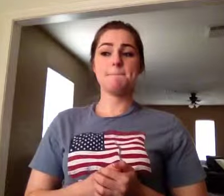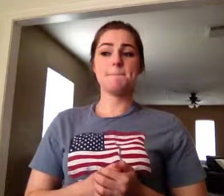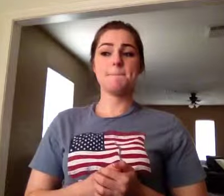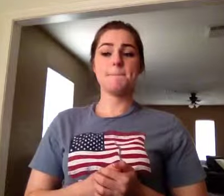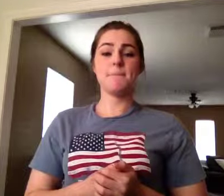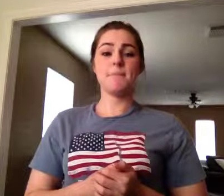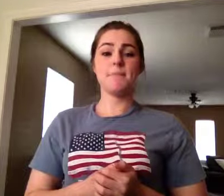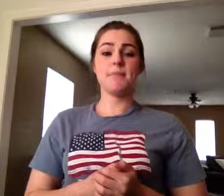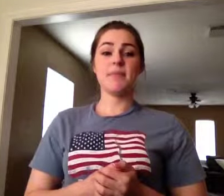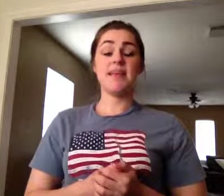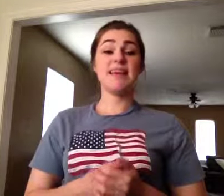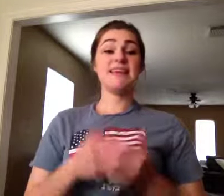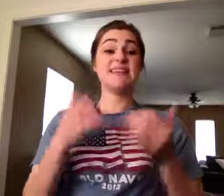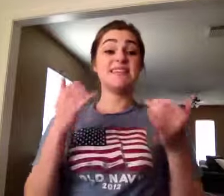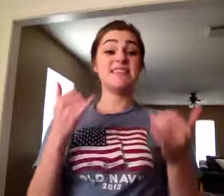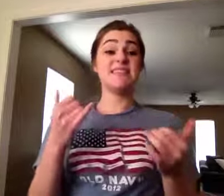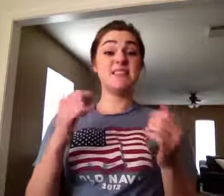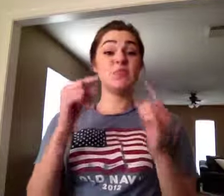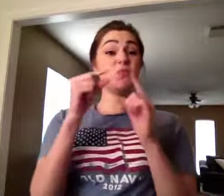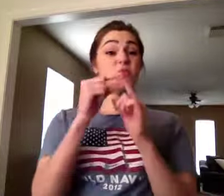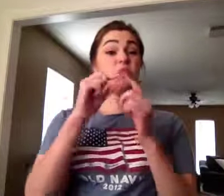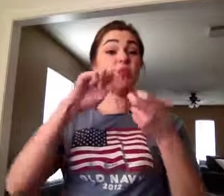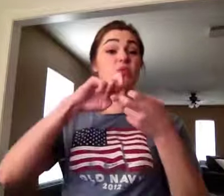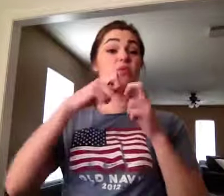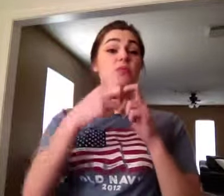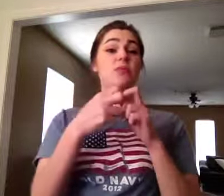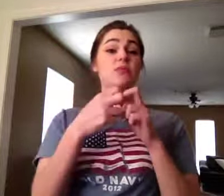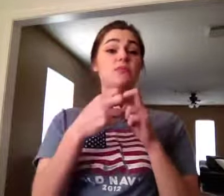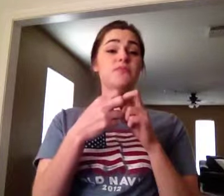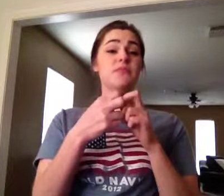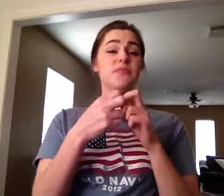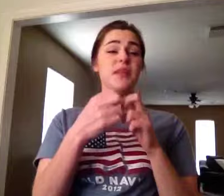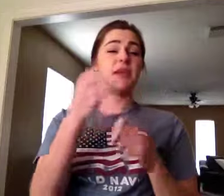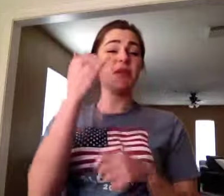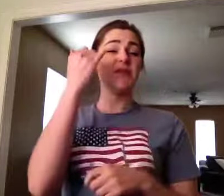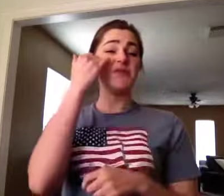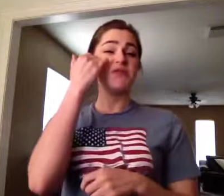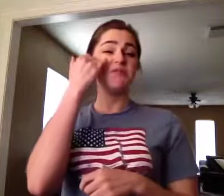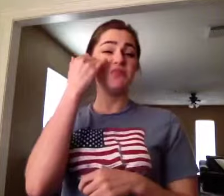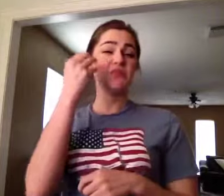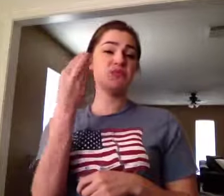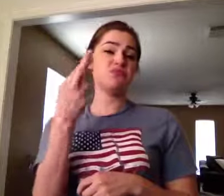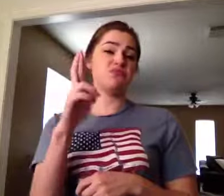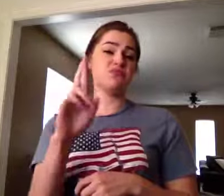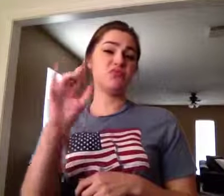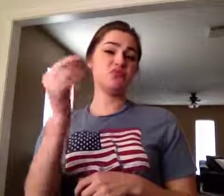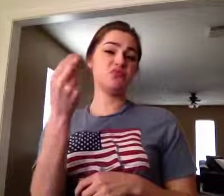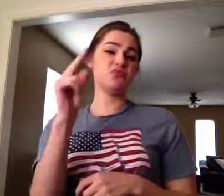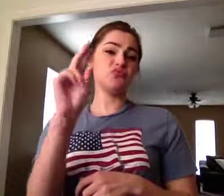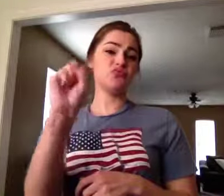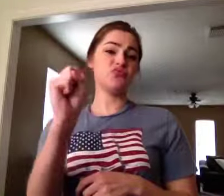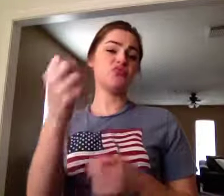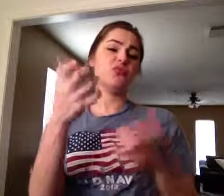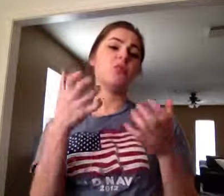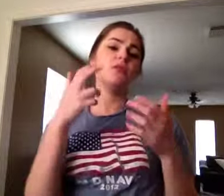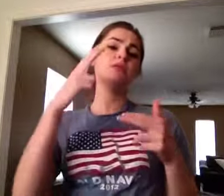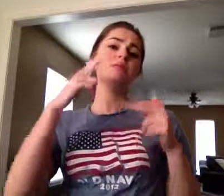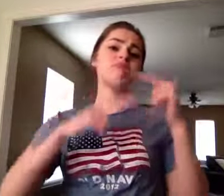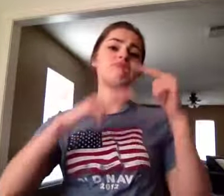Here's today's word problem. Let's say Mr. Jones wants to build a storage shed, and he wants the walls and the roof of the shed to be